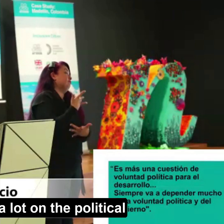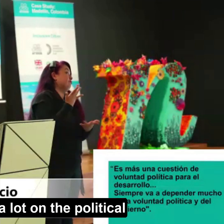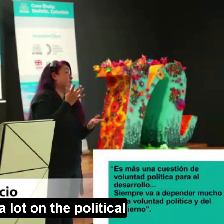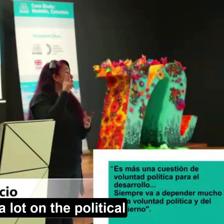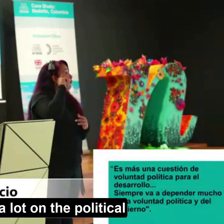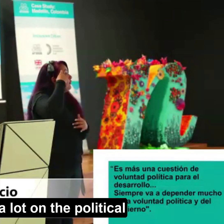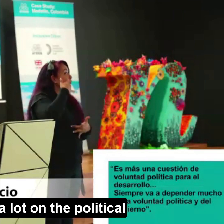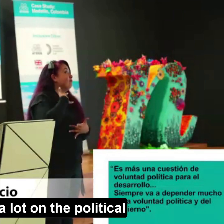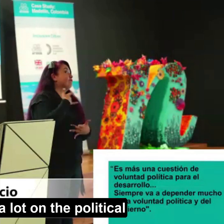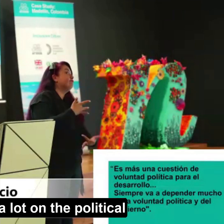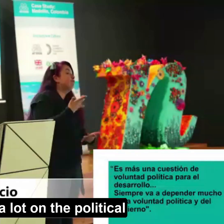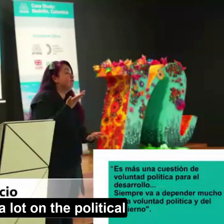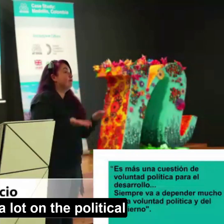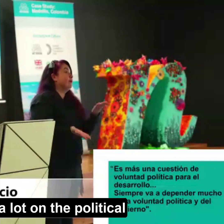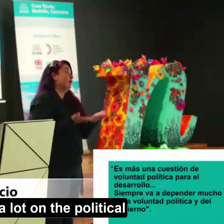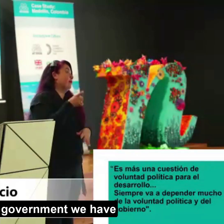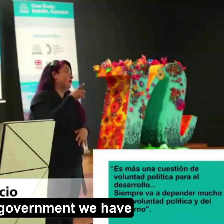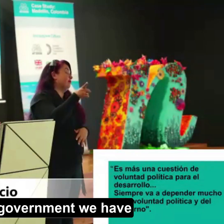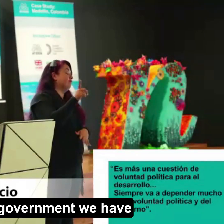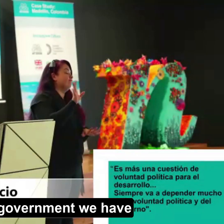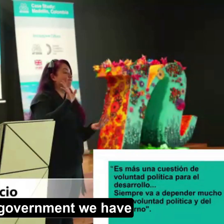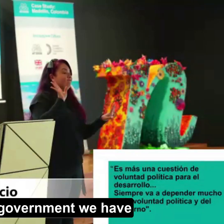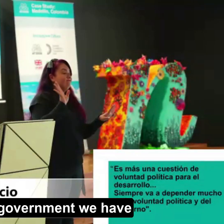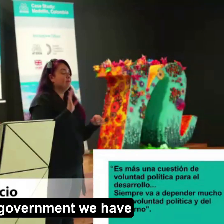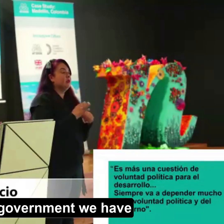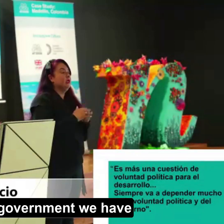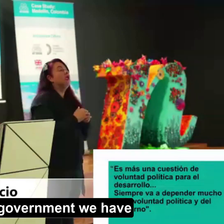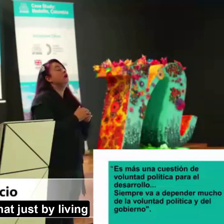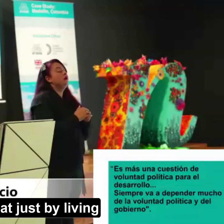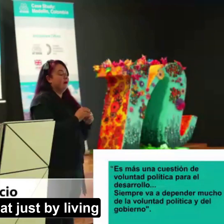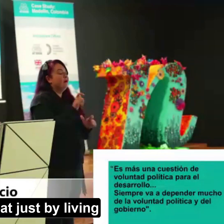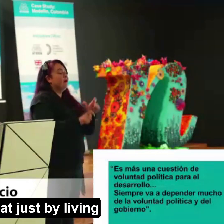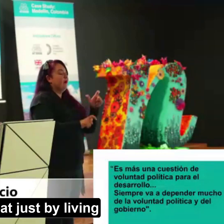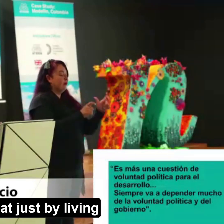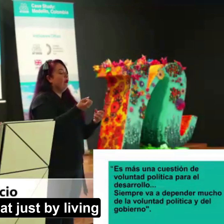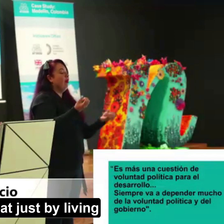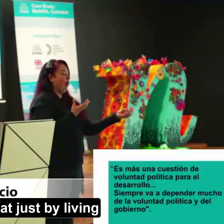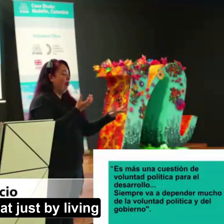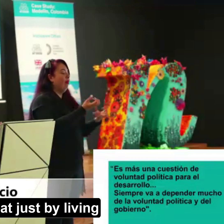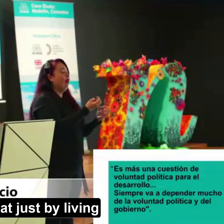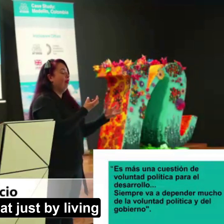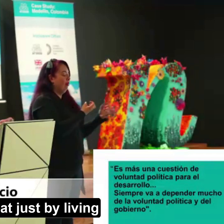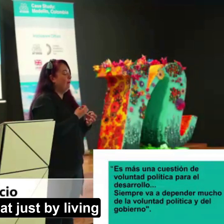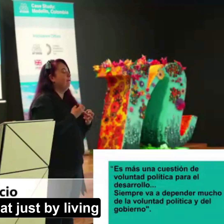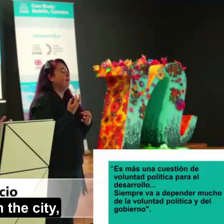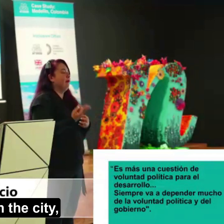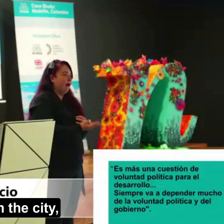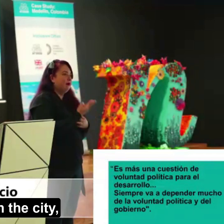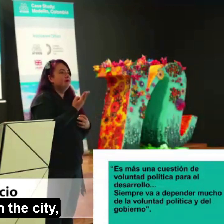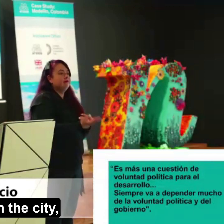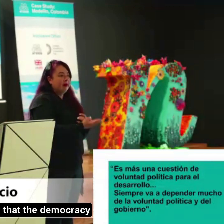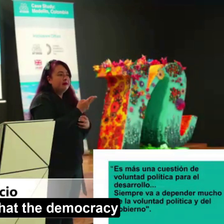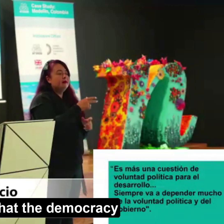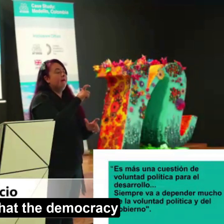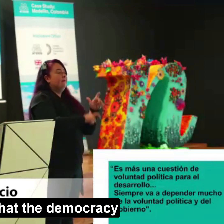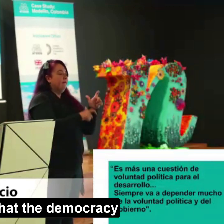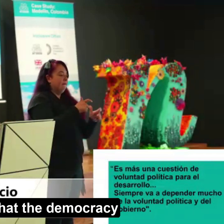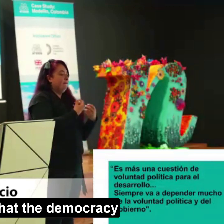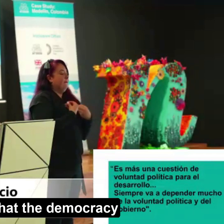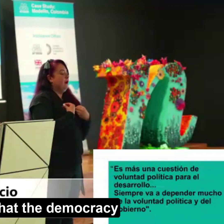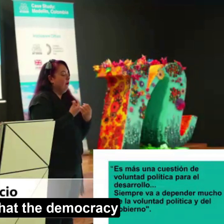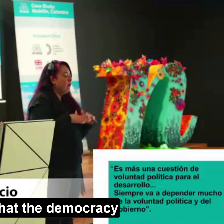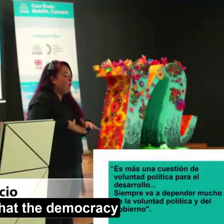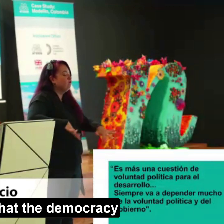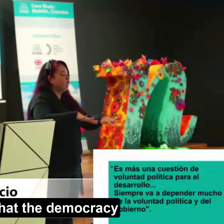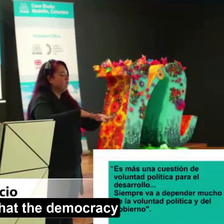be dependent a lot on the political will and the government. We have seen that just by living in the city. We know